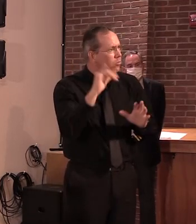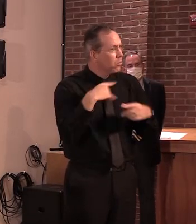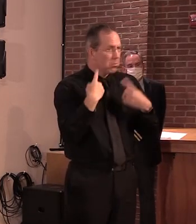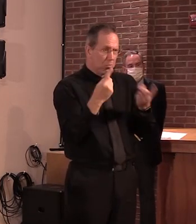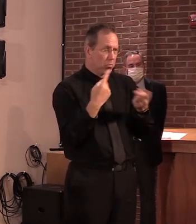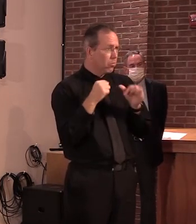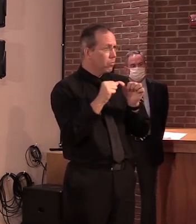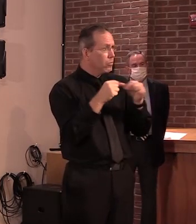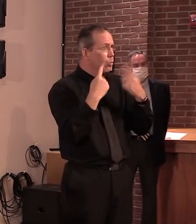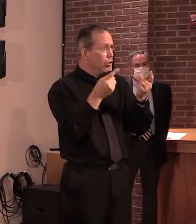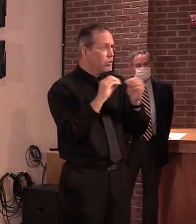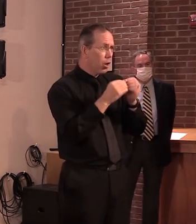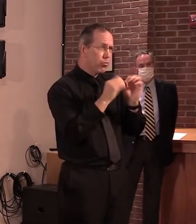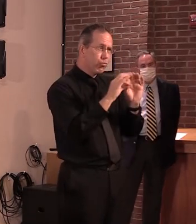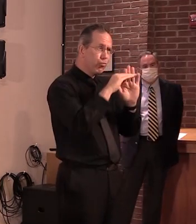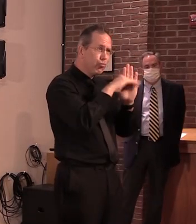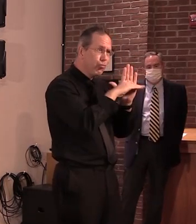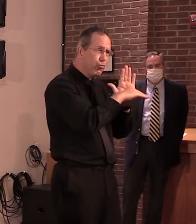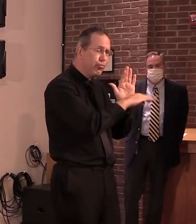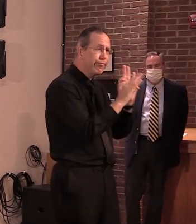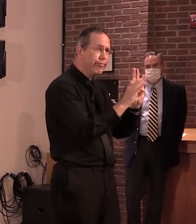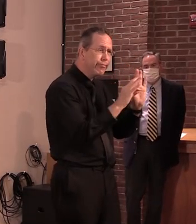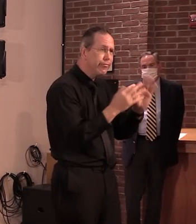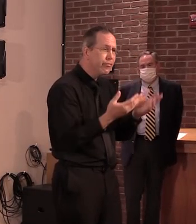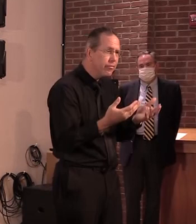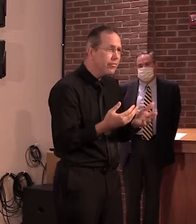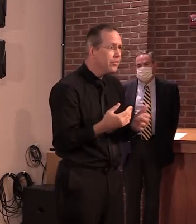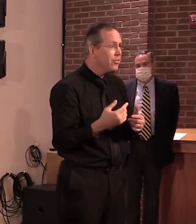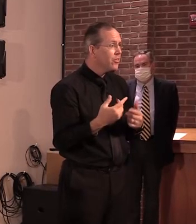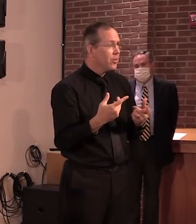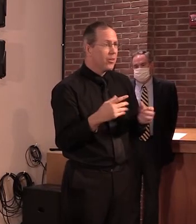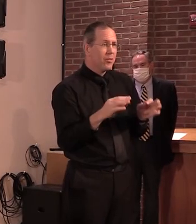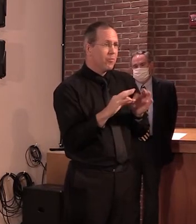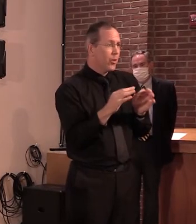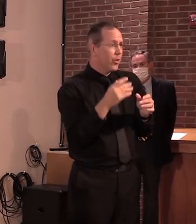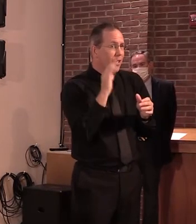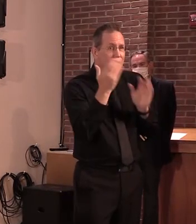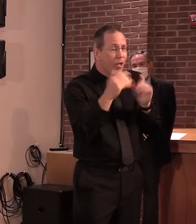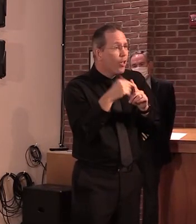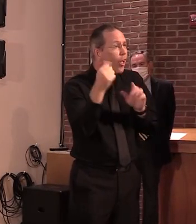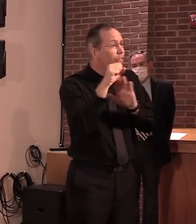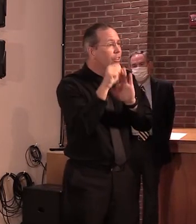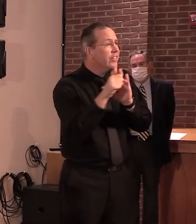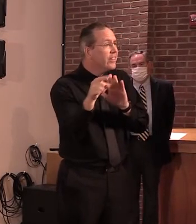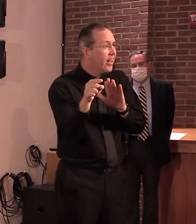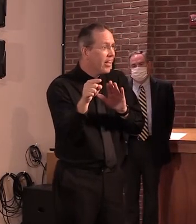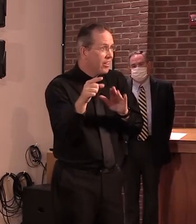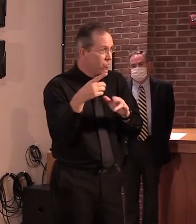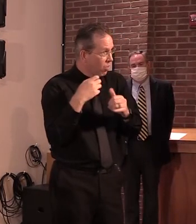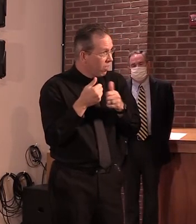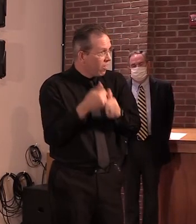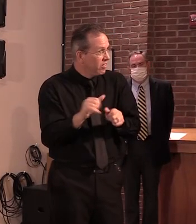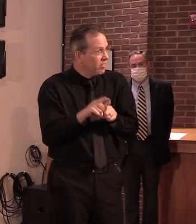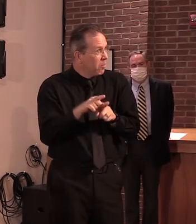I would just say, look at some of the other states and what they've done, and tell me whether that's what you want for Vermont.